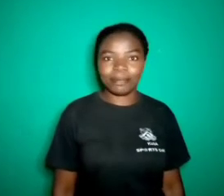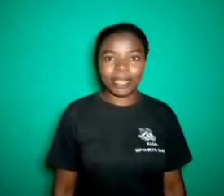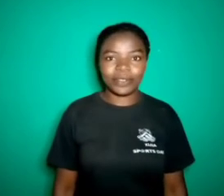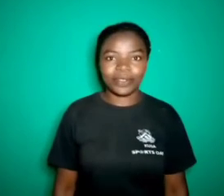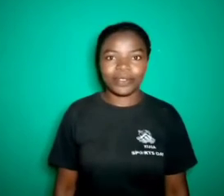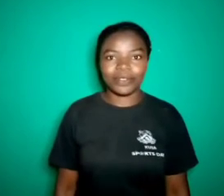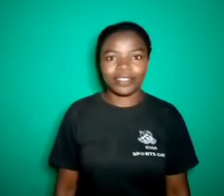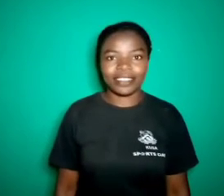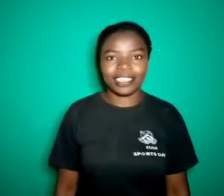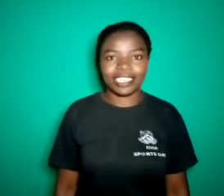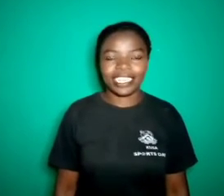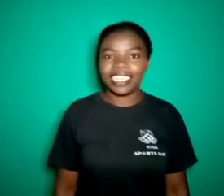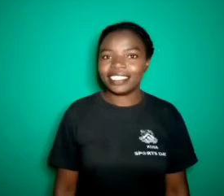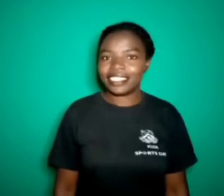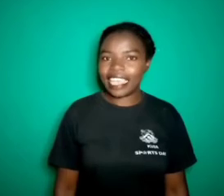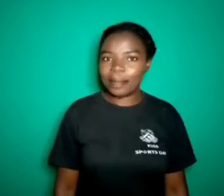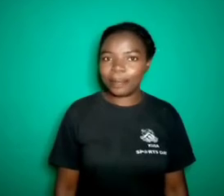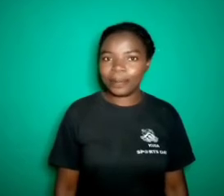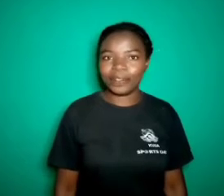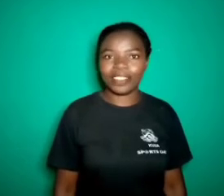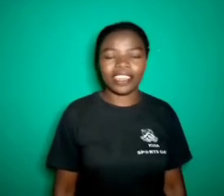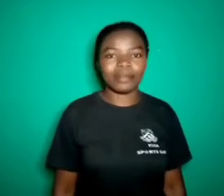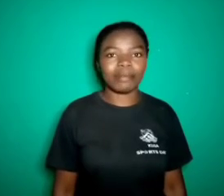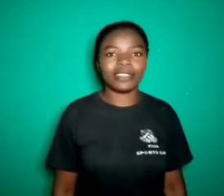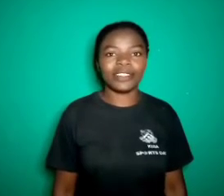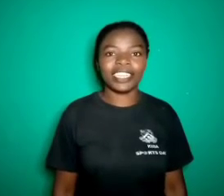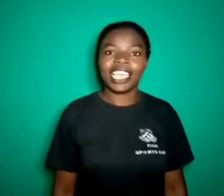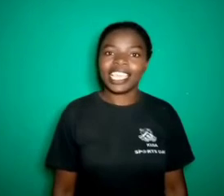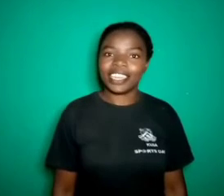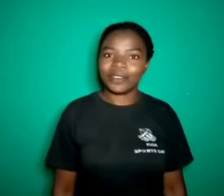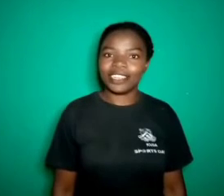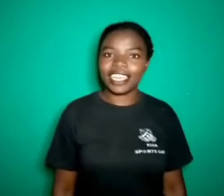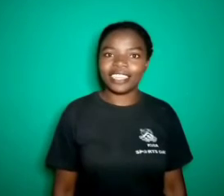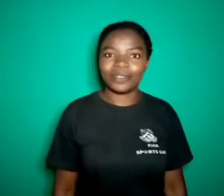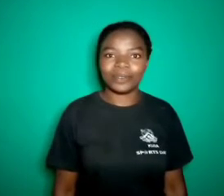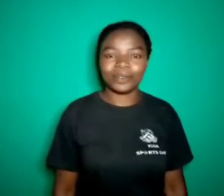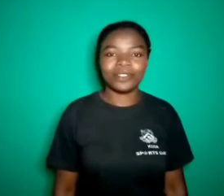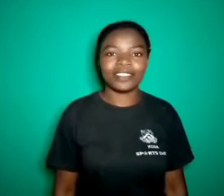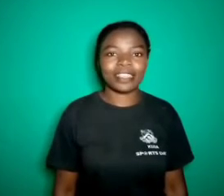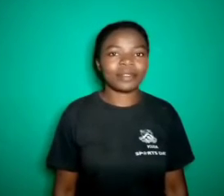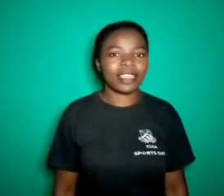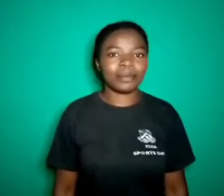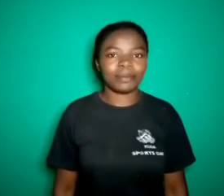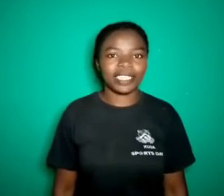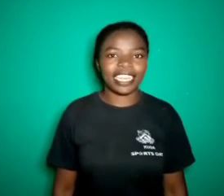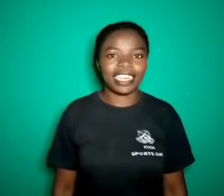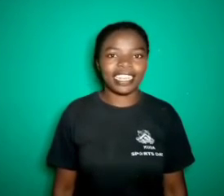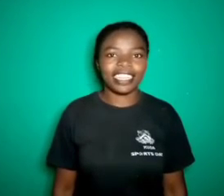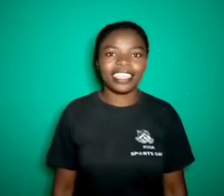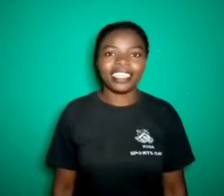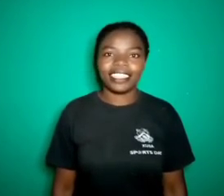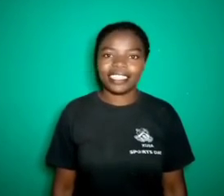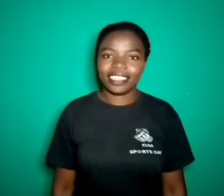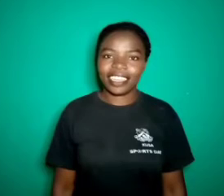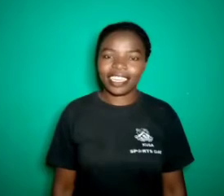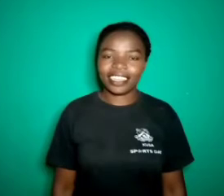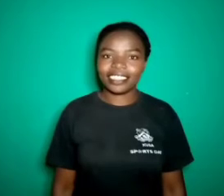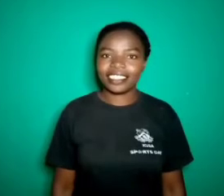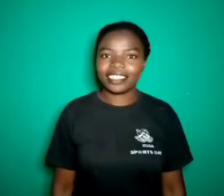button on your screen. Tap on the round button in order to subscribe to my channel, and